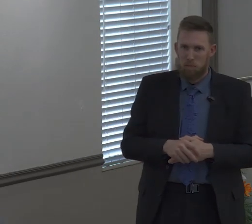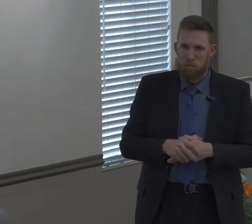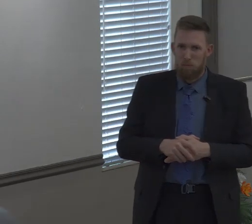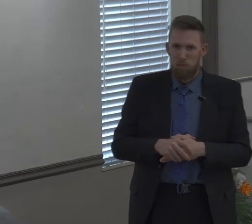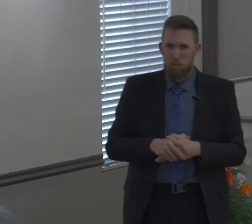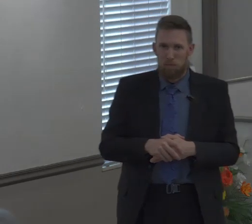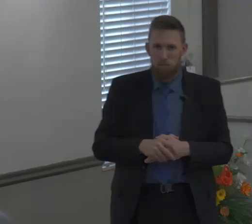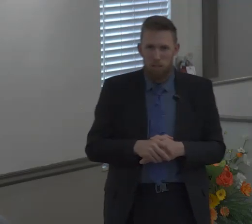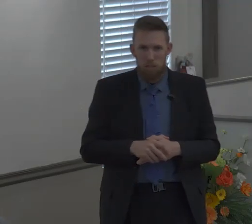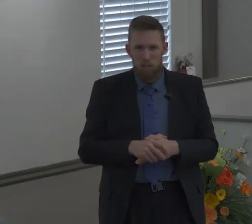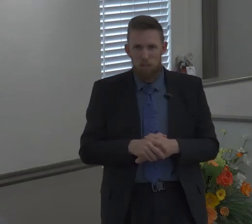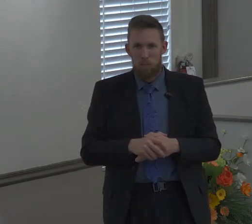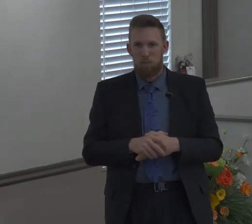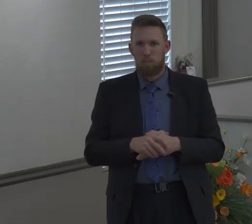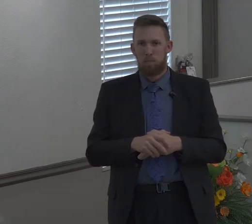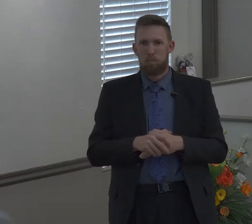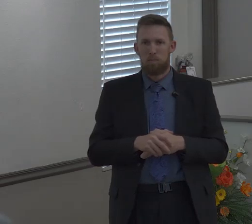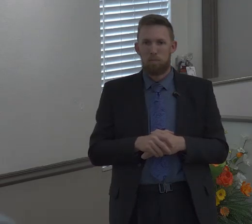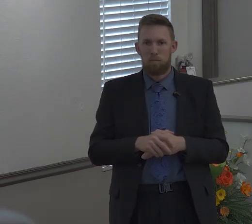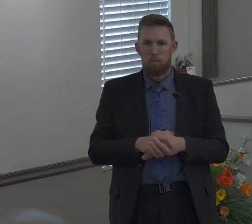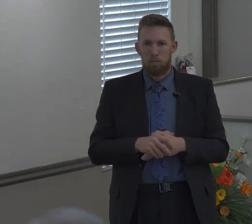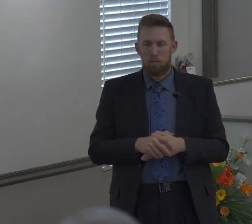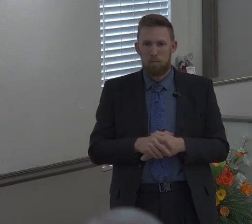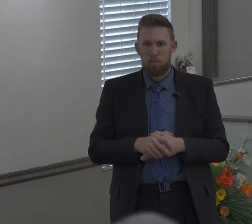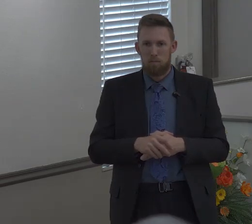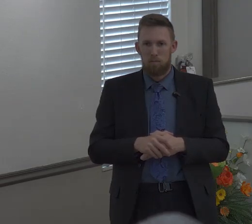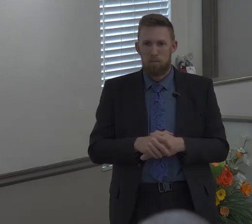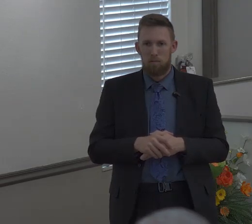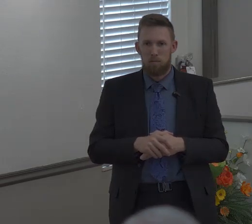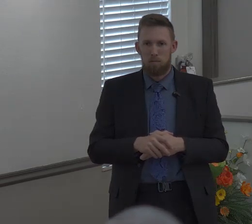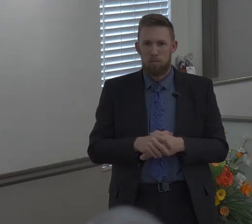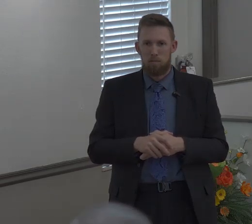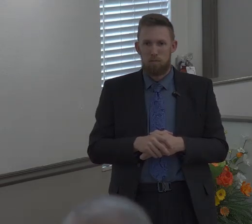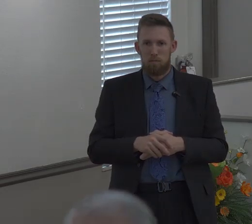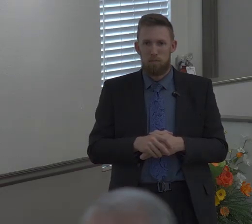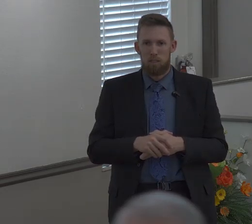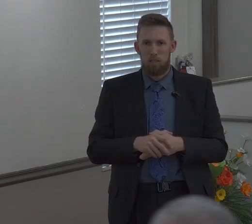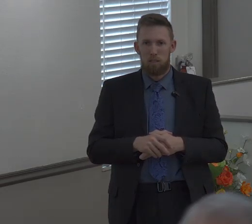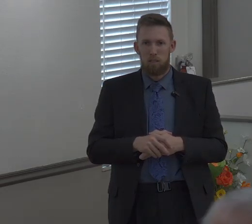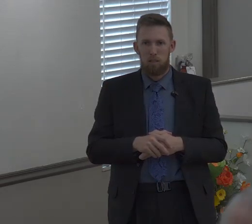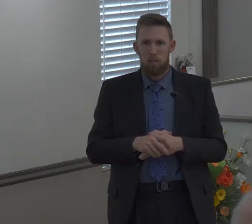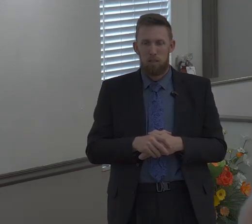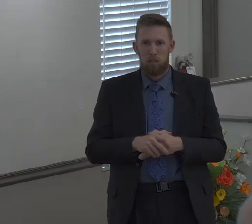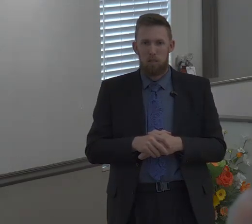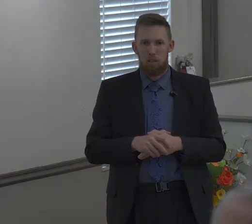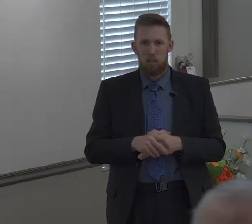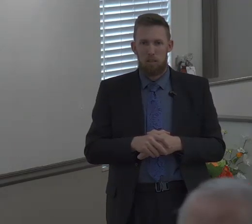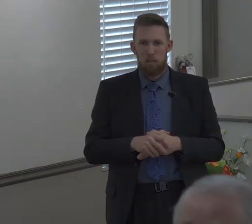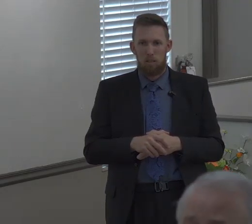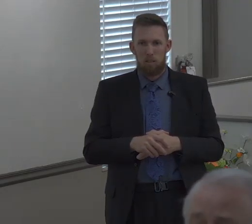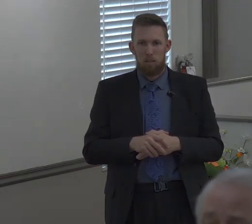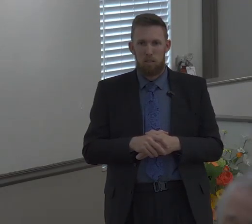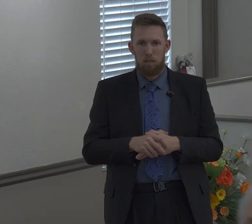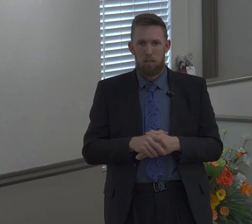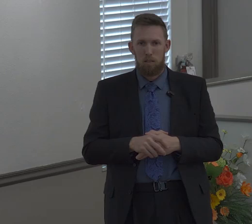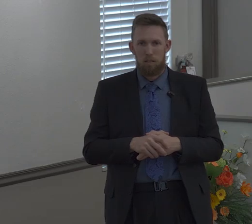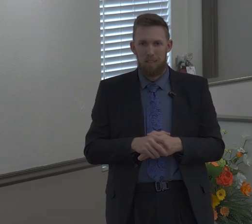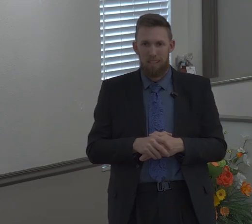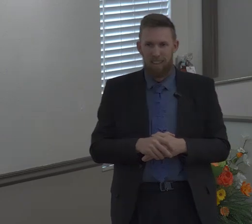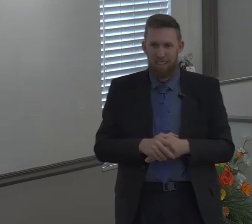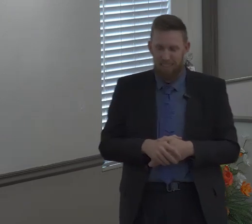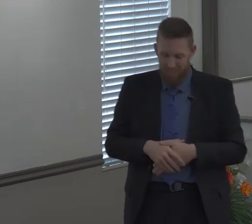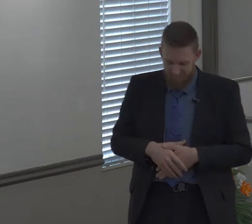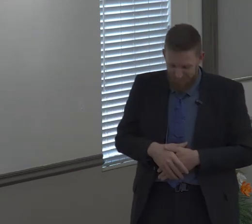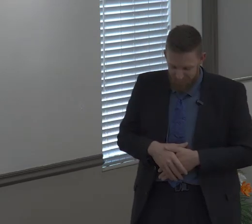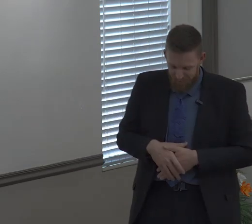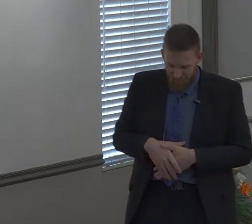Glad you're here, Jeff. Glad you're here. All right. Amen. I thought maybe God